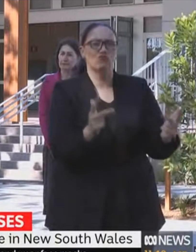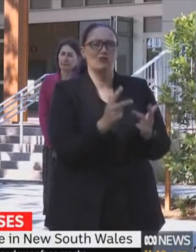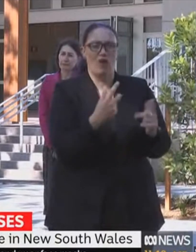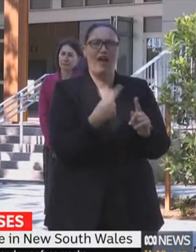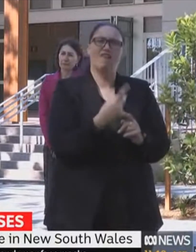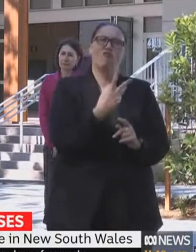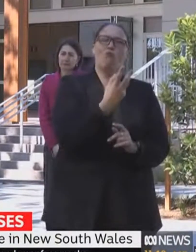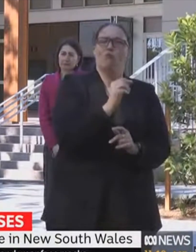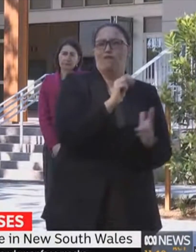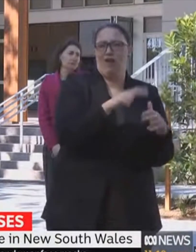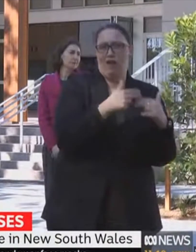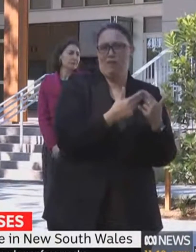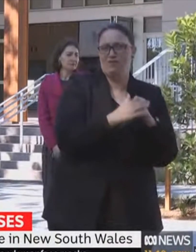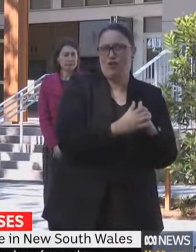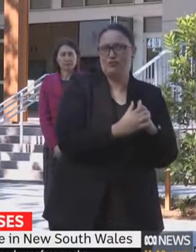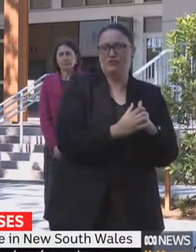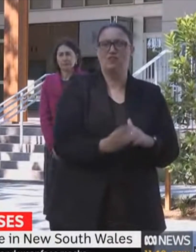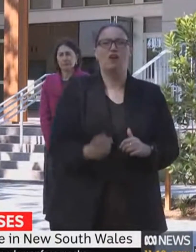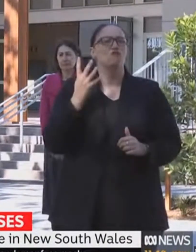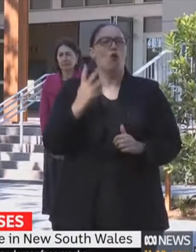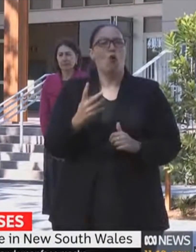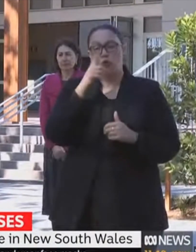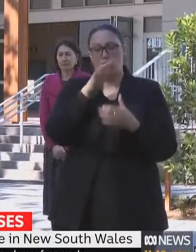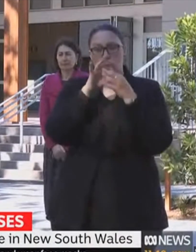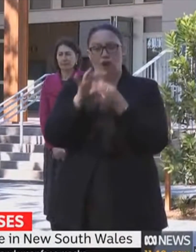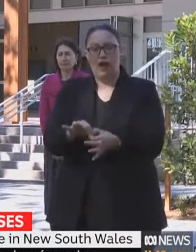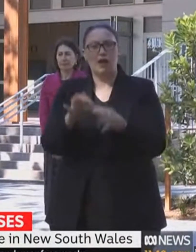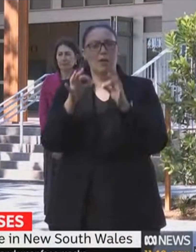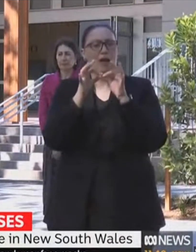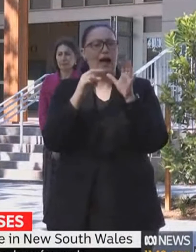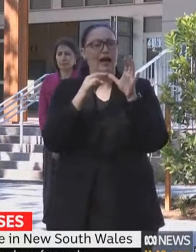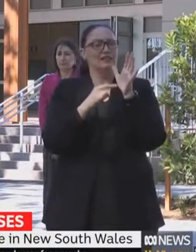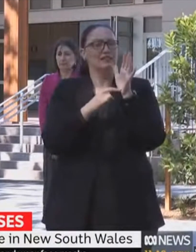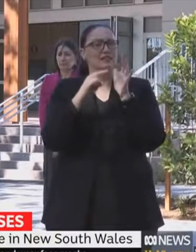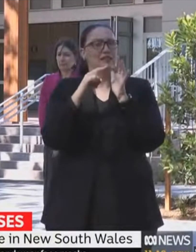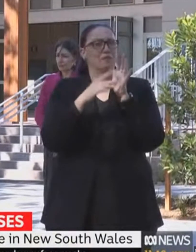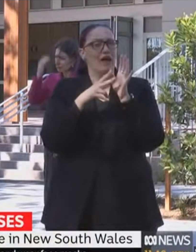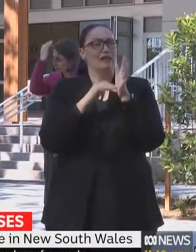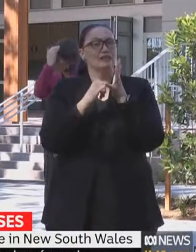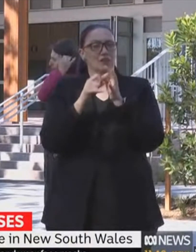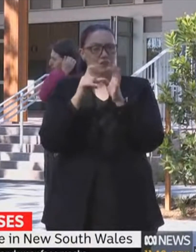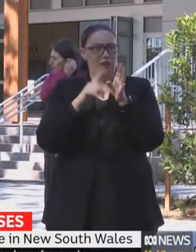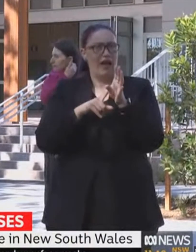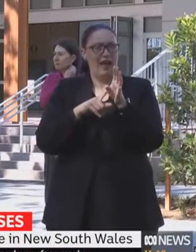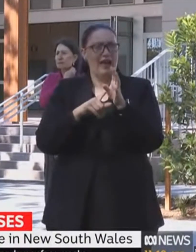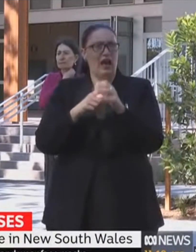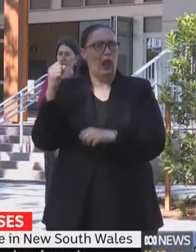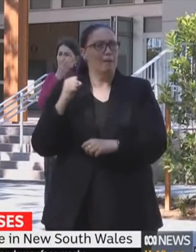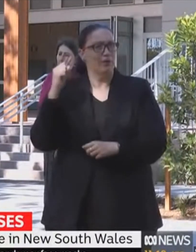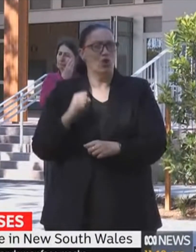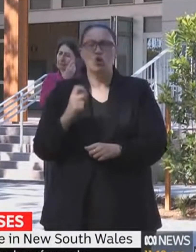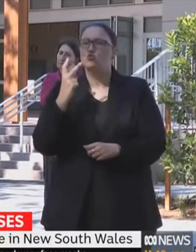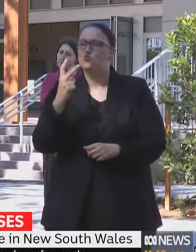contacts. We have four people associated with the Batemans Bay Soldiers Club, including two diners, one staff member,